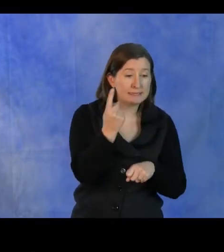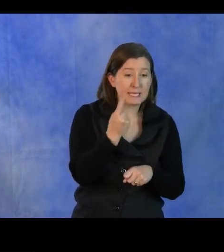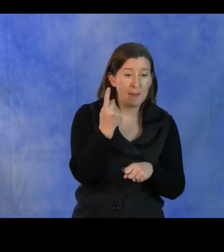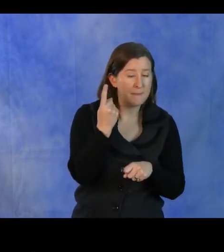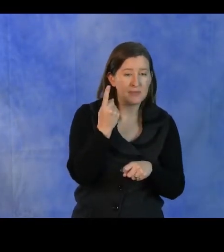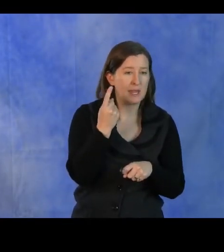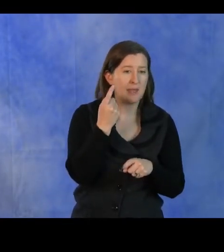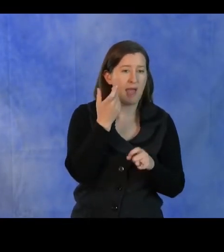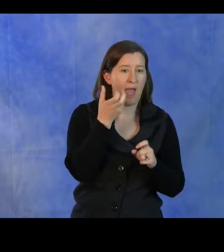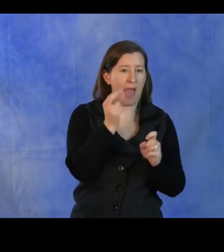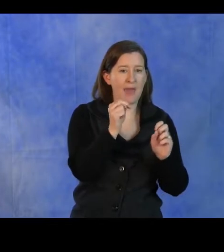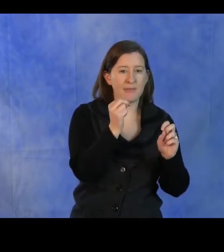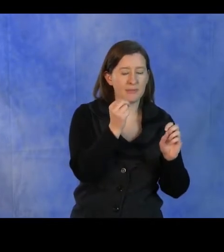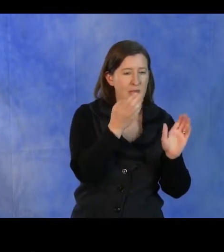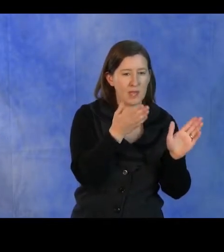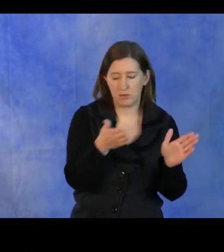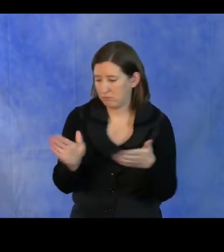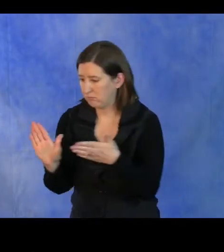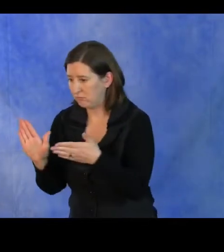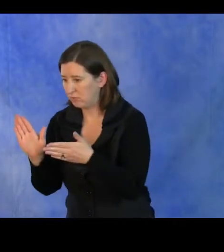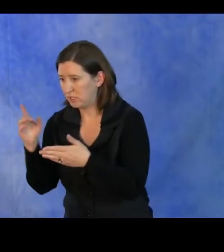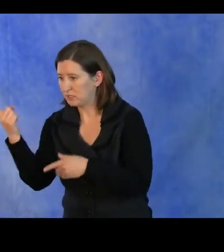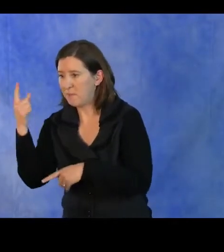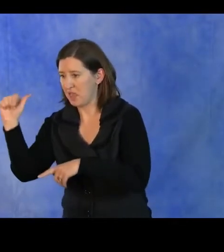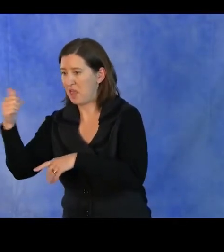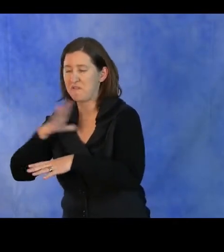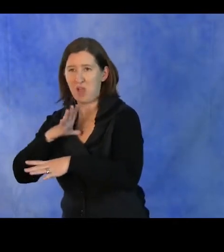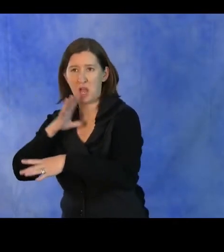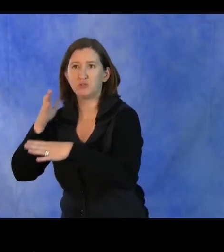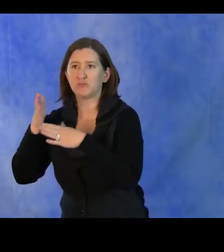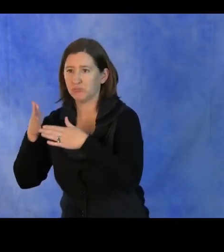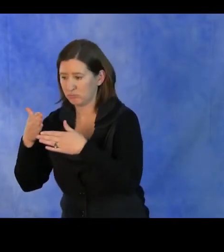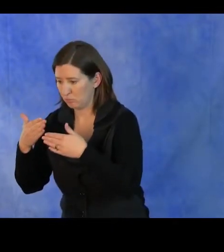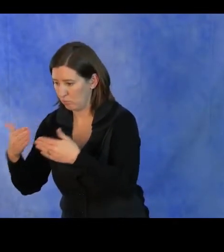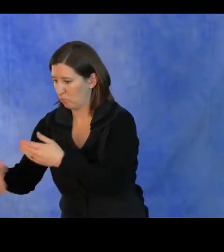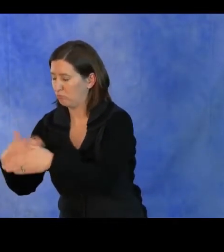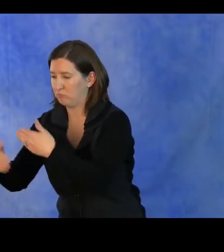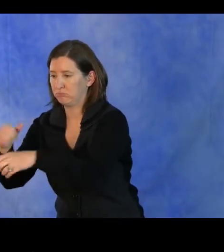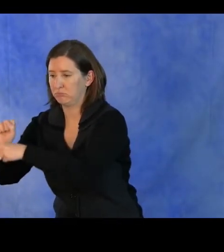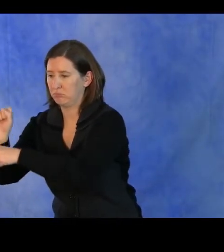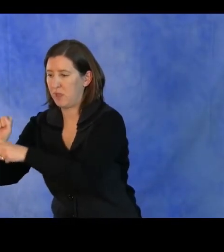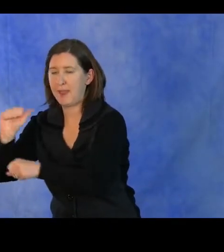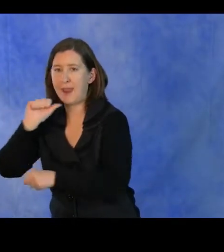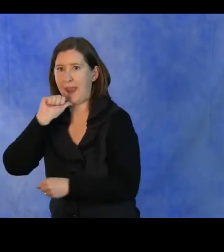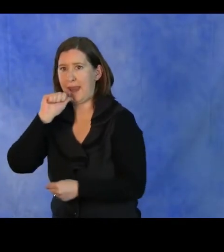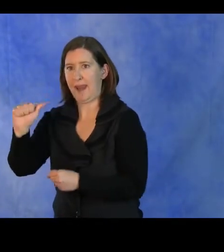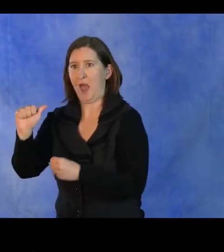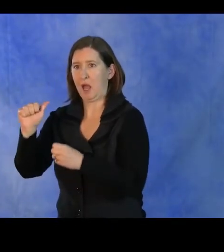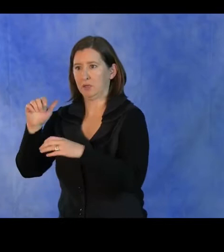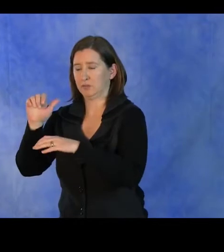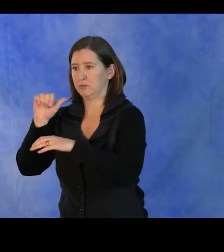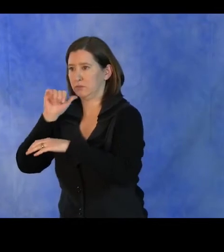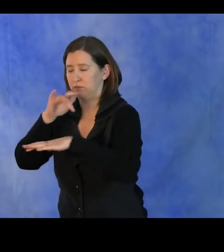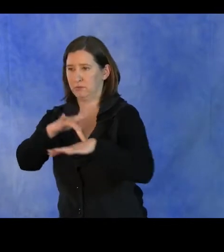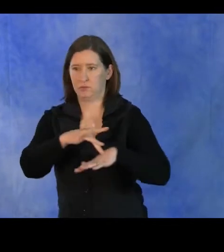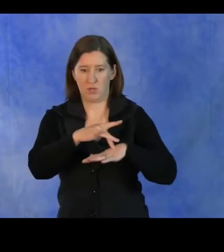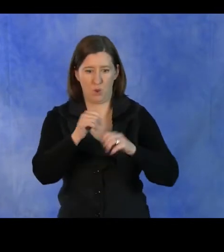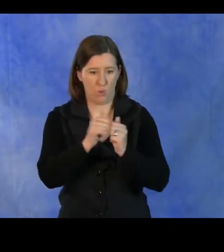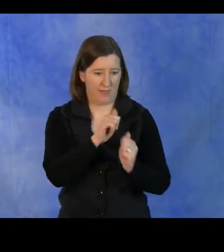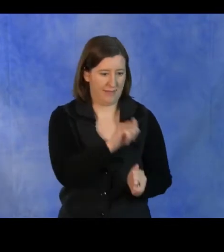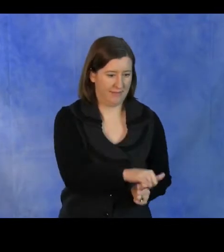That means the person has the ability to be working on something and then change to a different task right away and go on